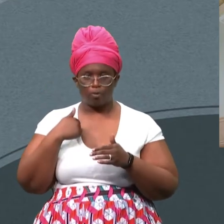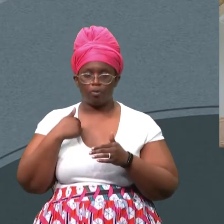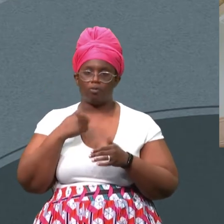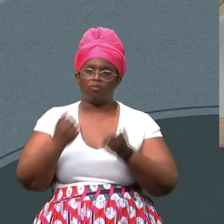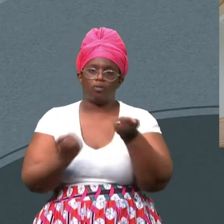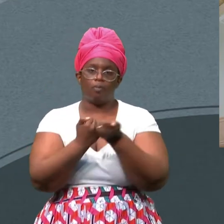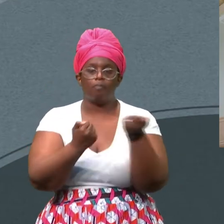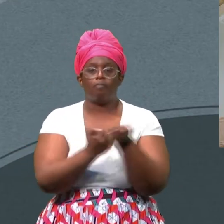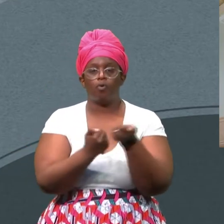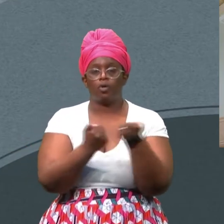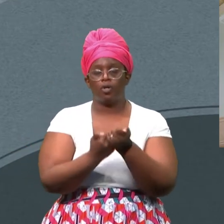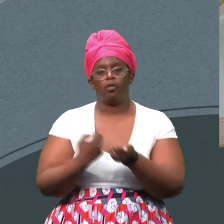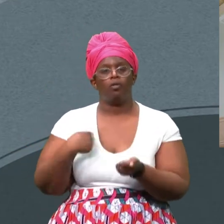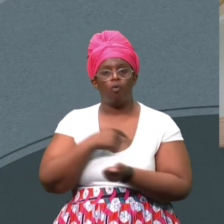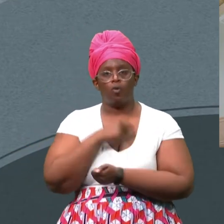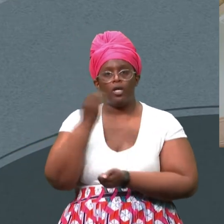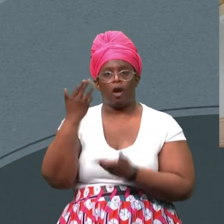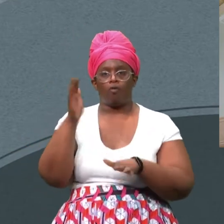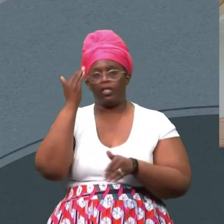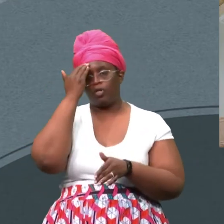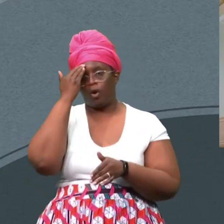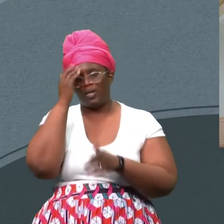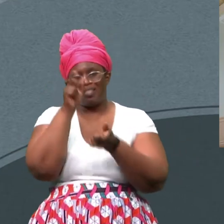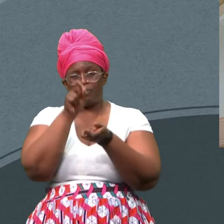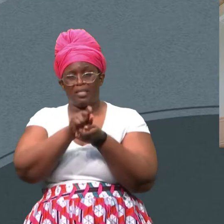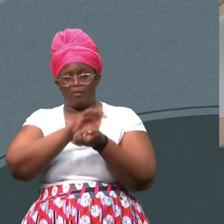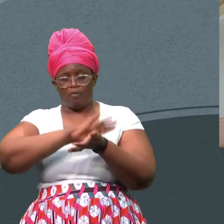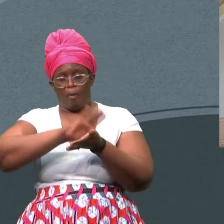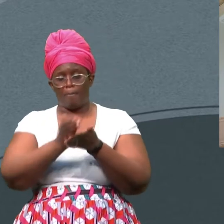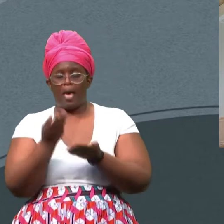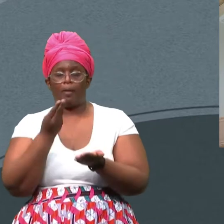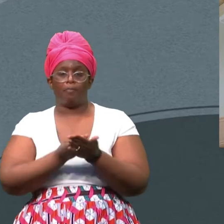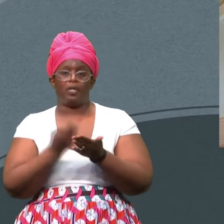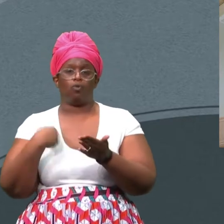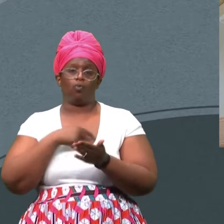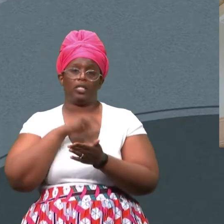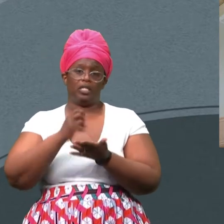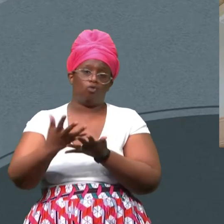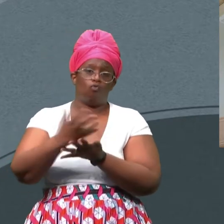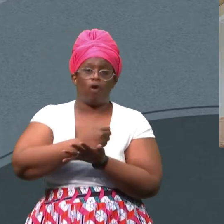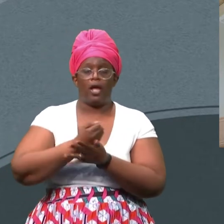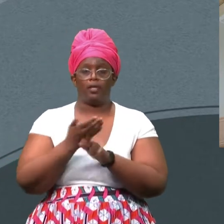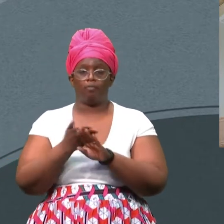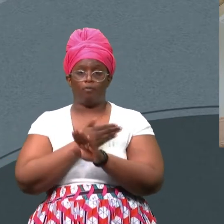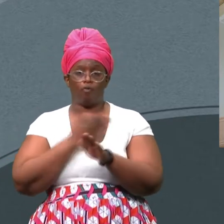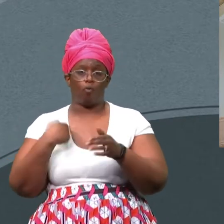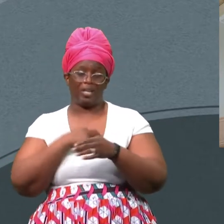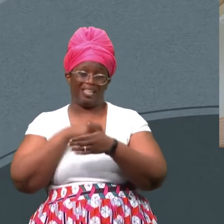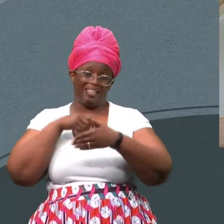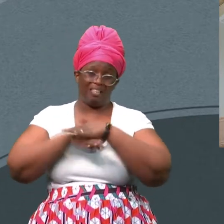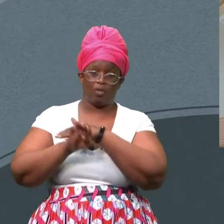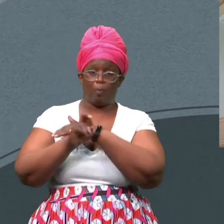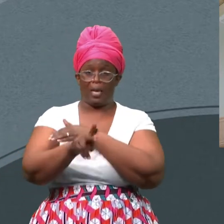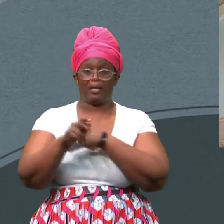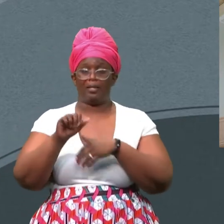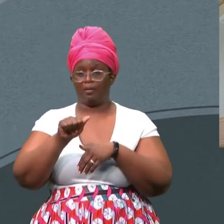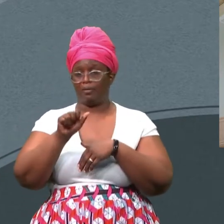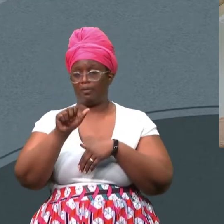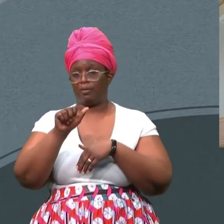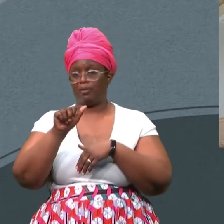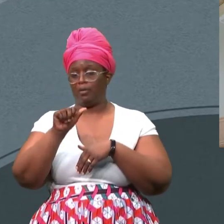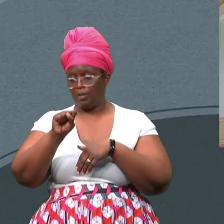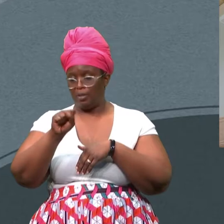we're going to be back in this sanctuary in September. So we need everyone giving. Everyone giving. I